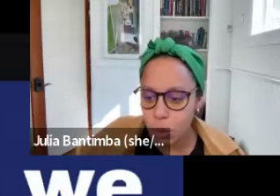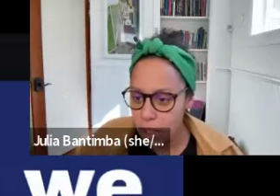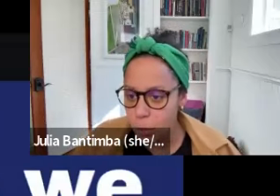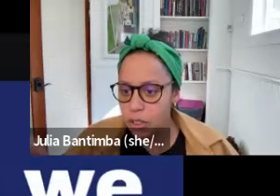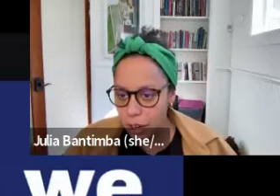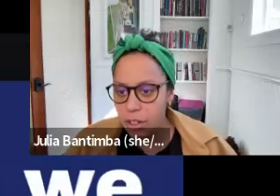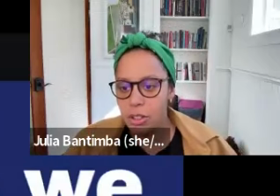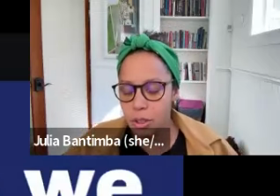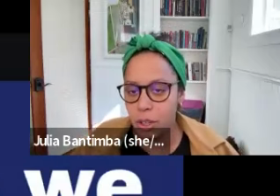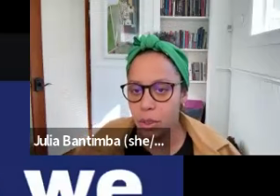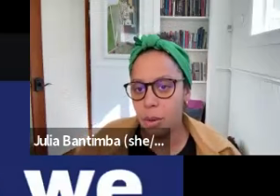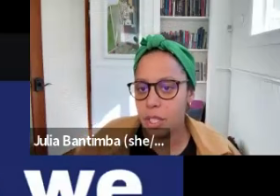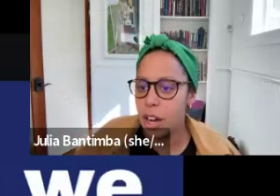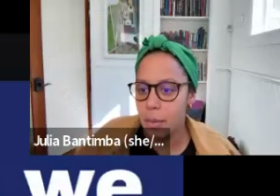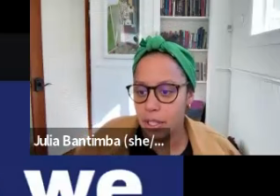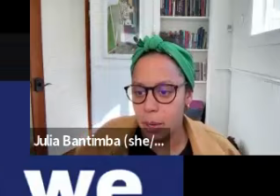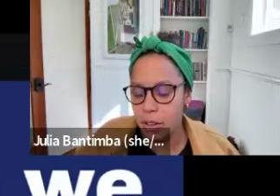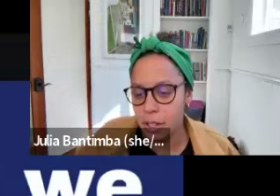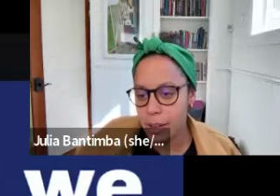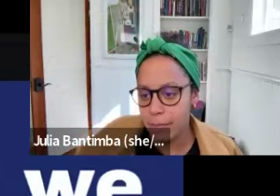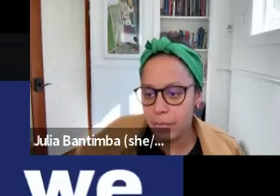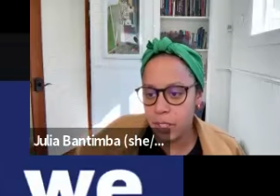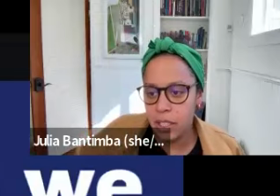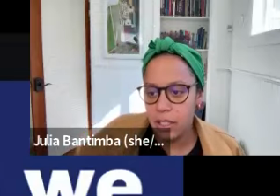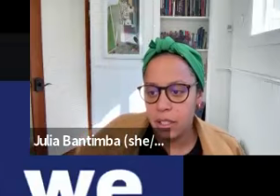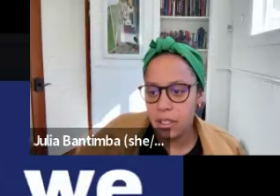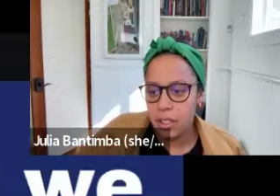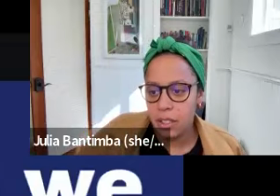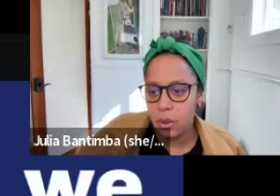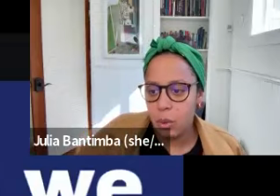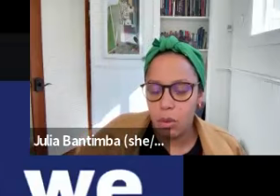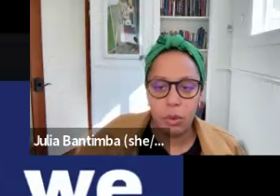But I just wanted to point that out. And also there was a comment about